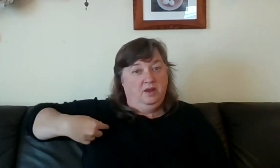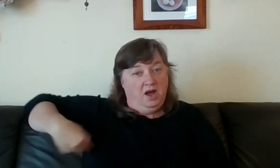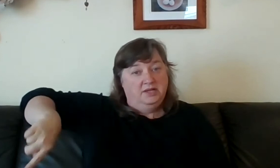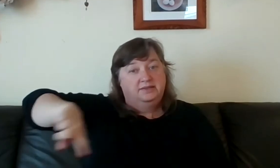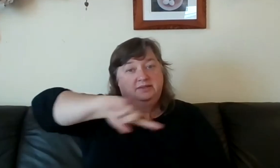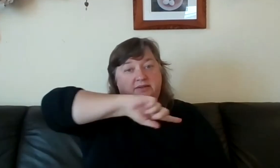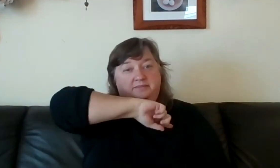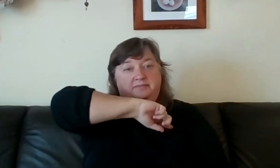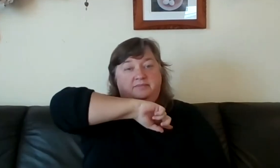Us.